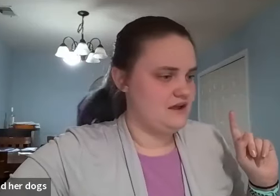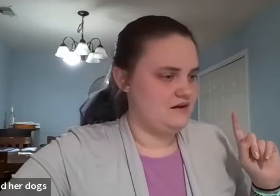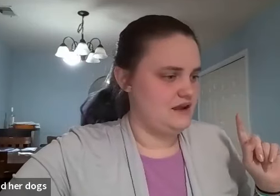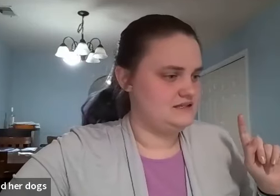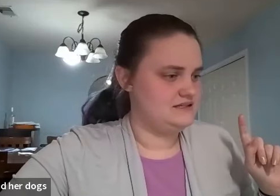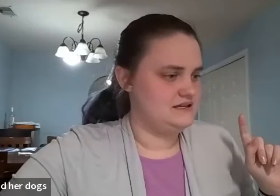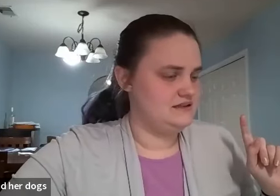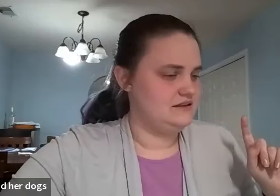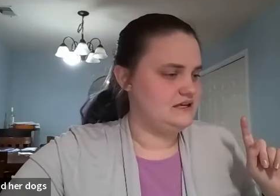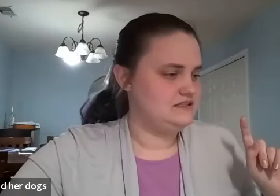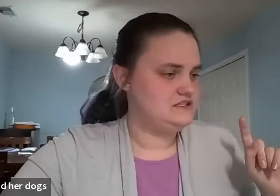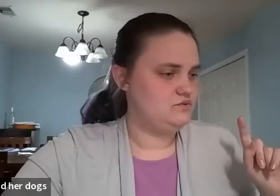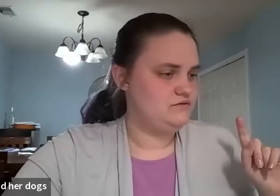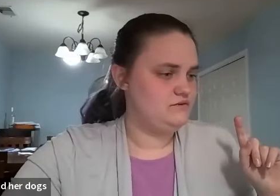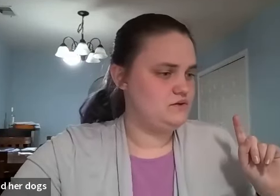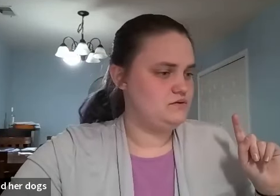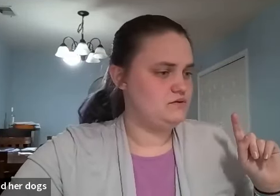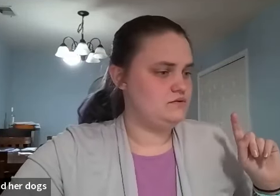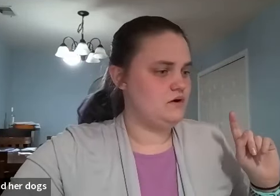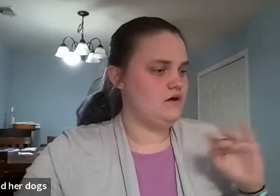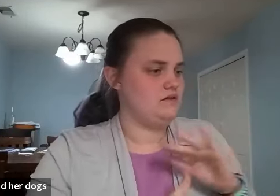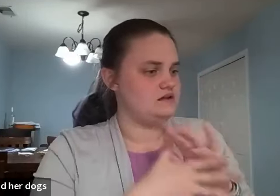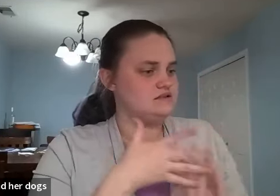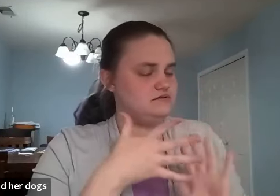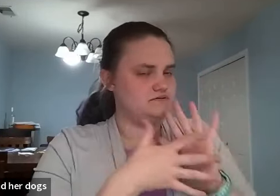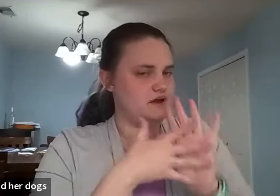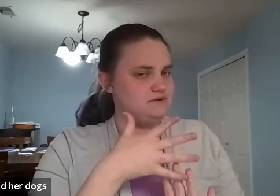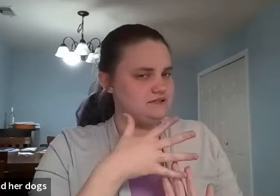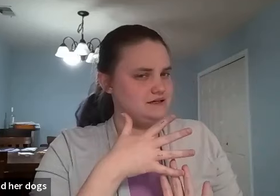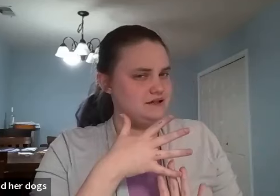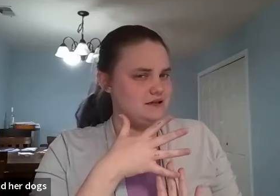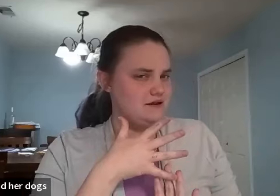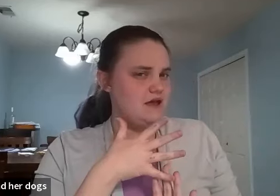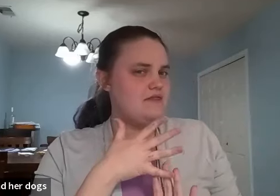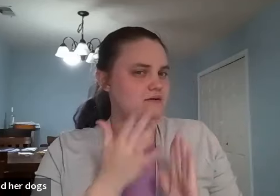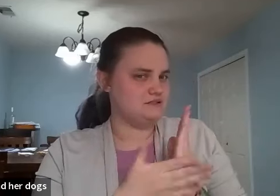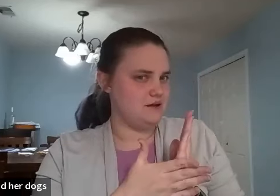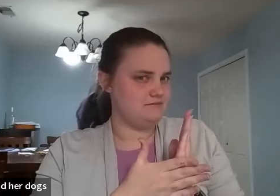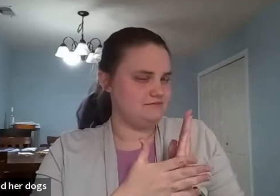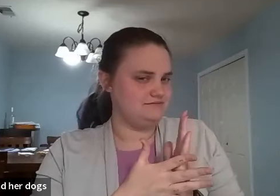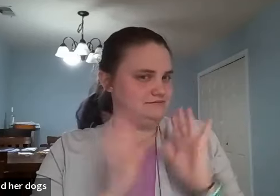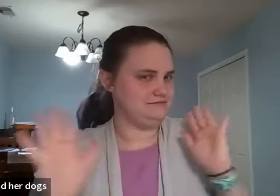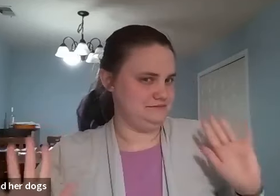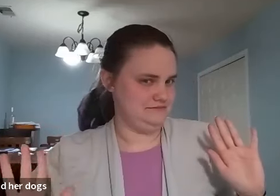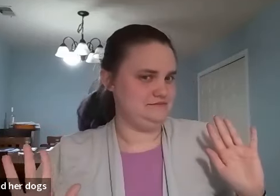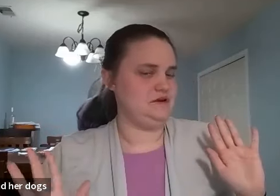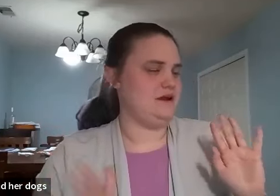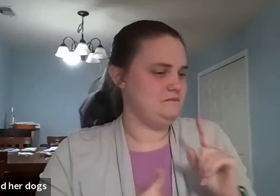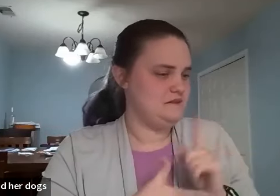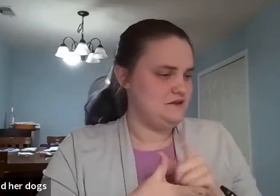All right. Let's review our last of five words again, and then I'll stop. All right. So